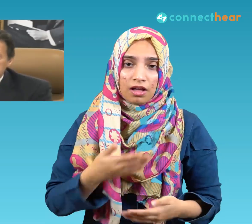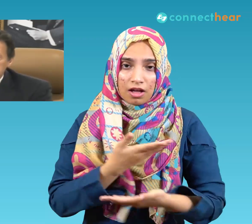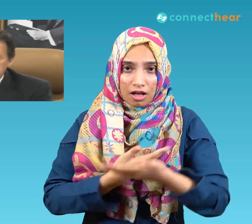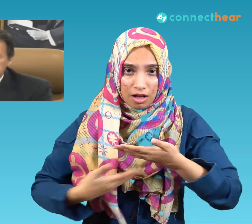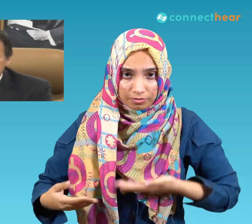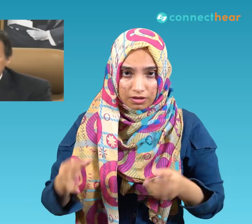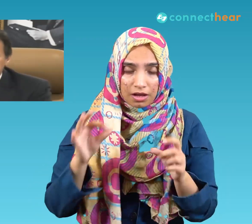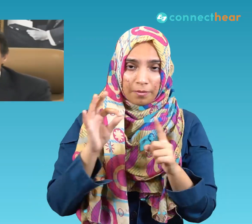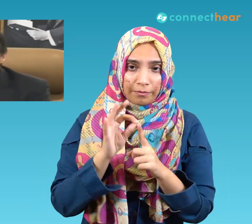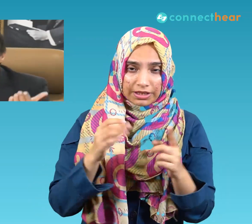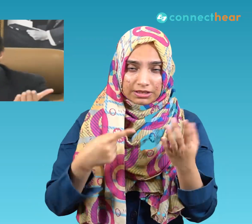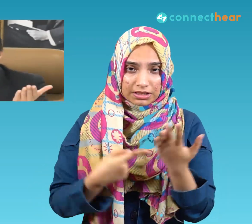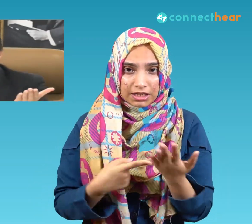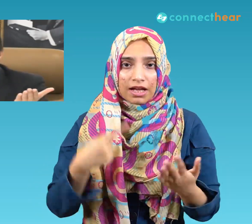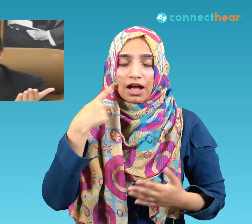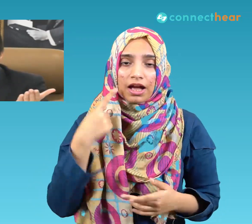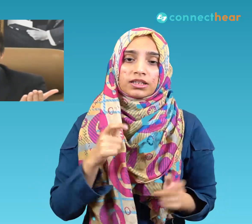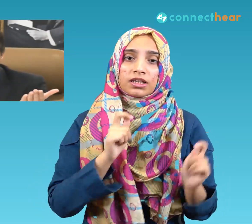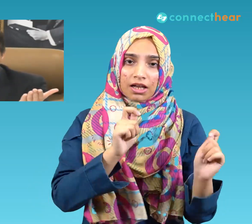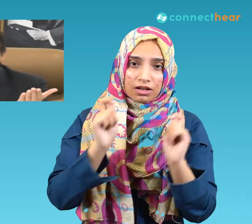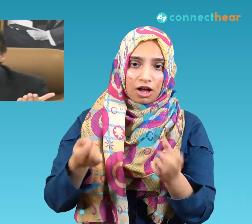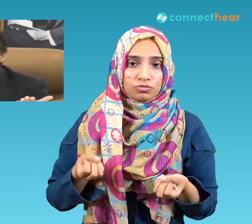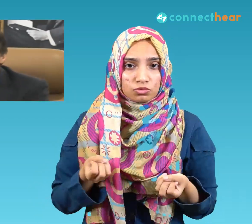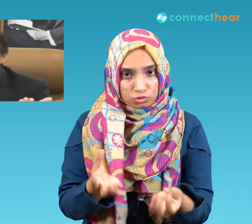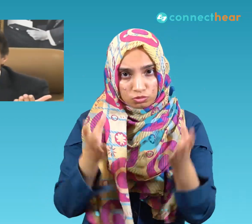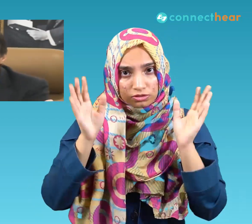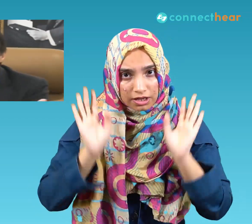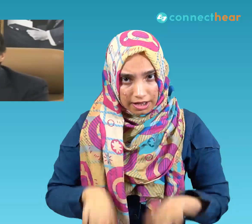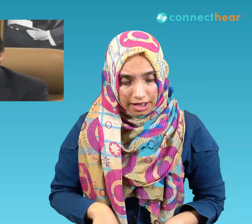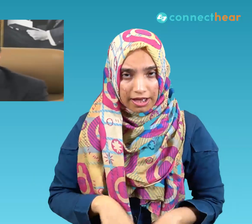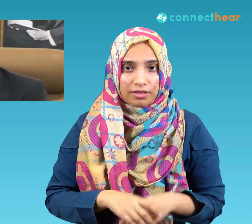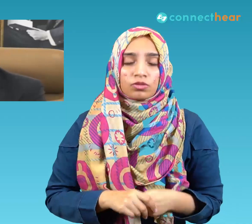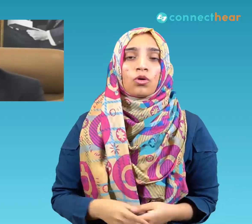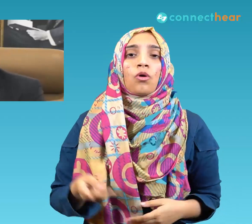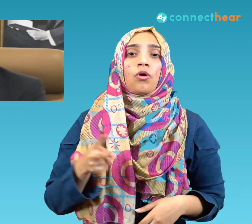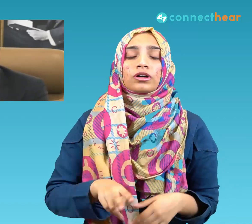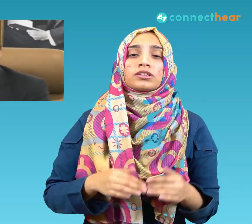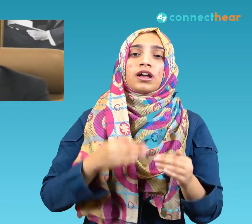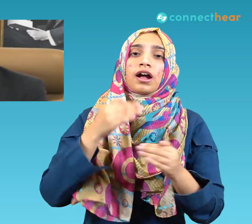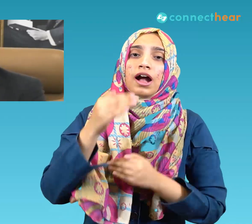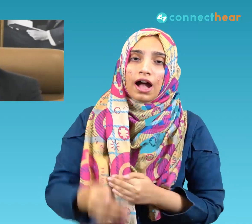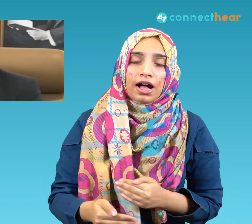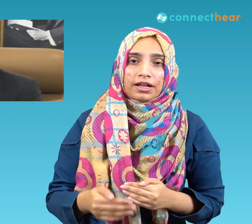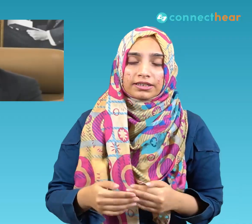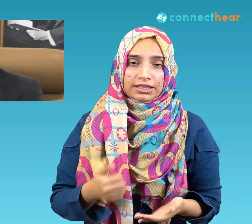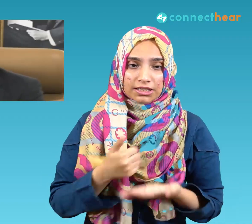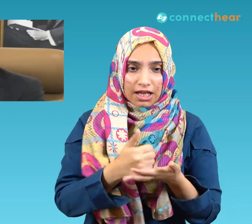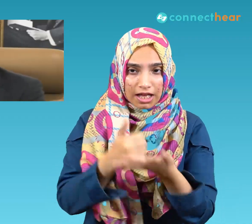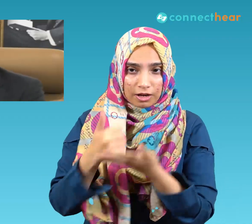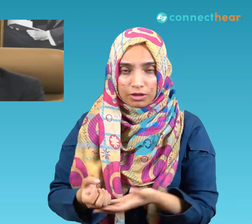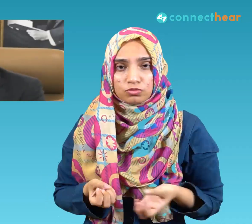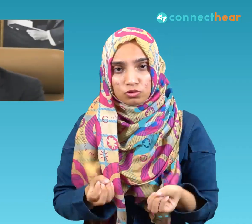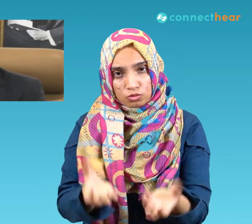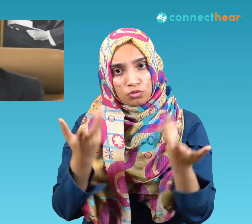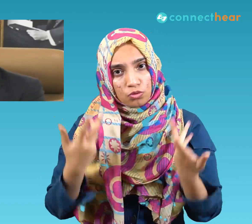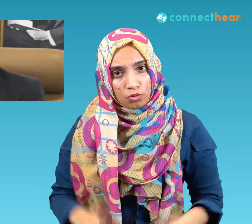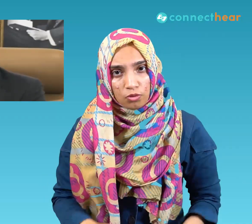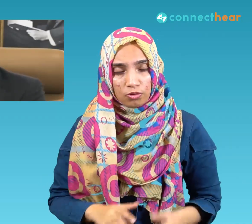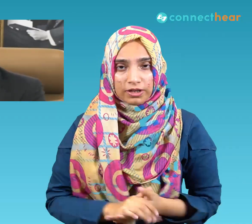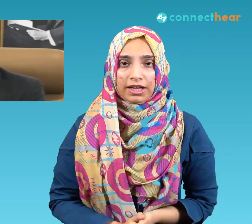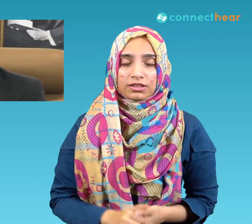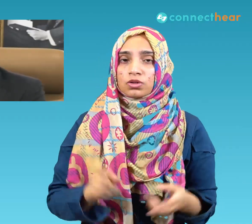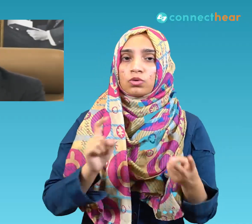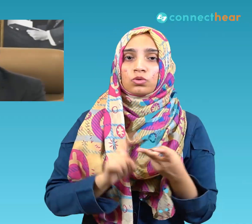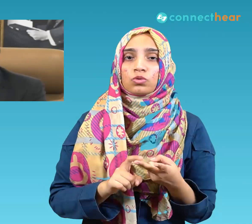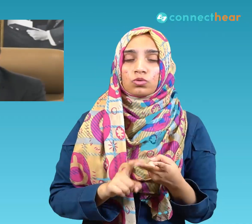collection to remedy the fiscal imbalancing. And secondly was cutting down on